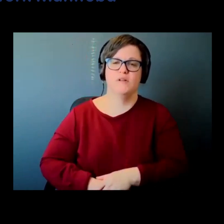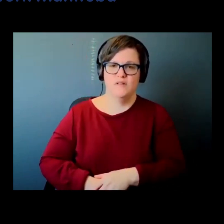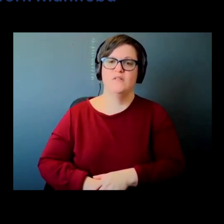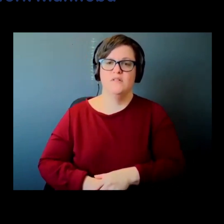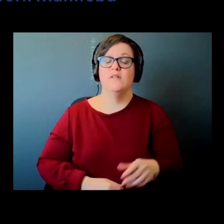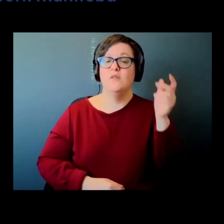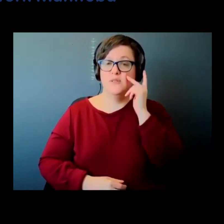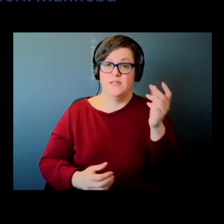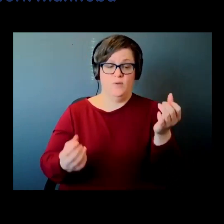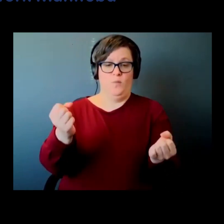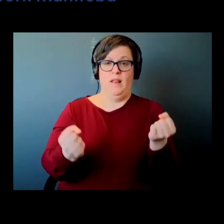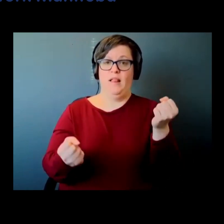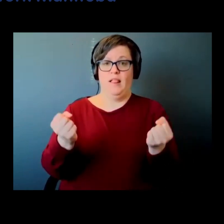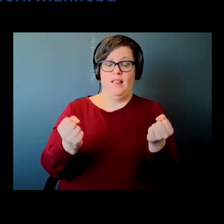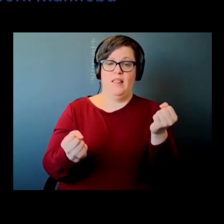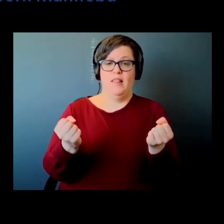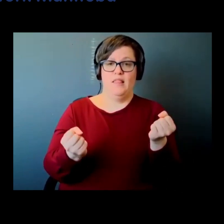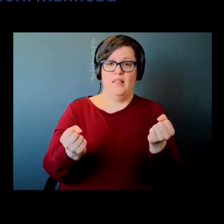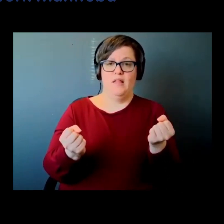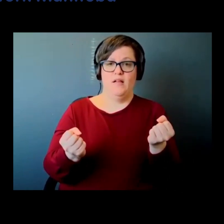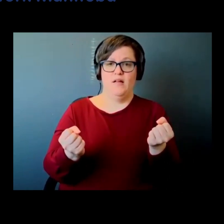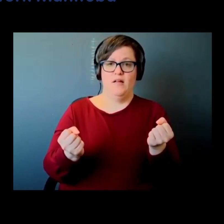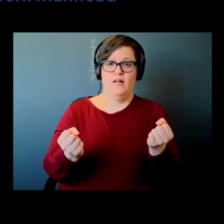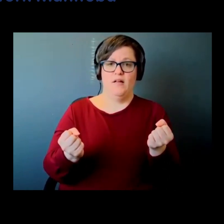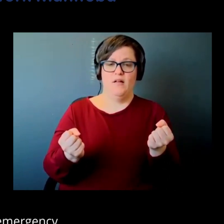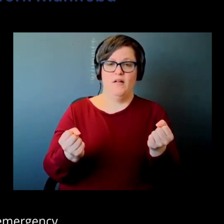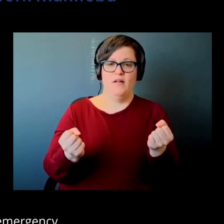steering wheel, well, I used